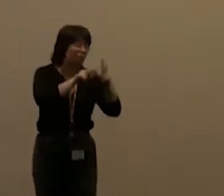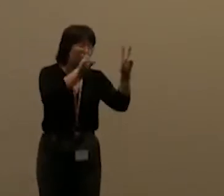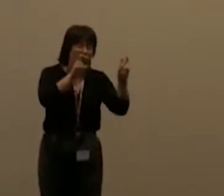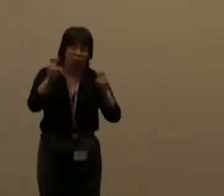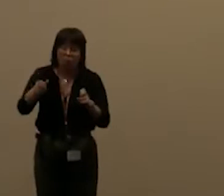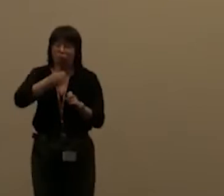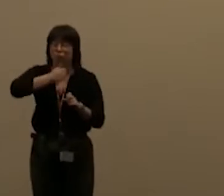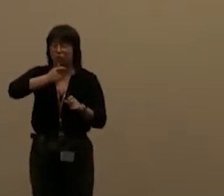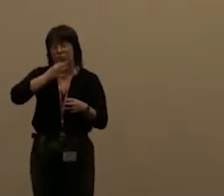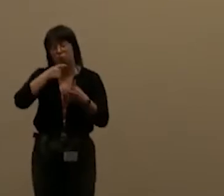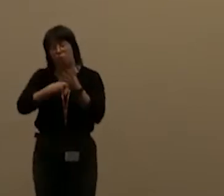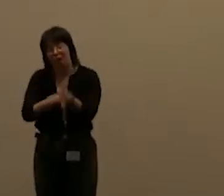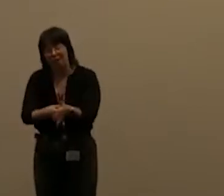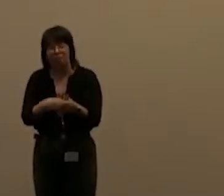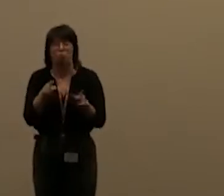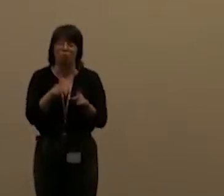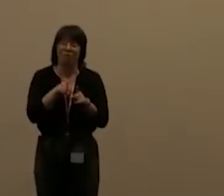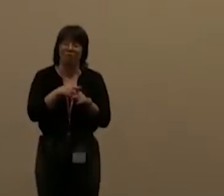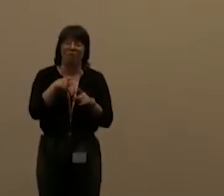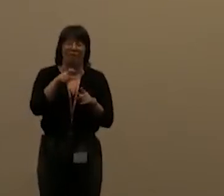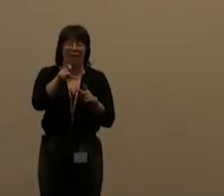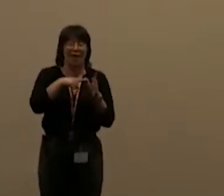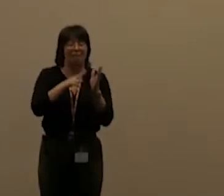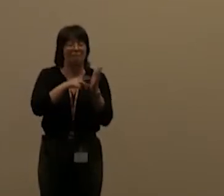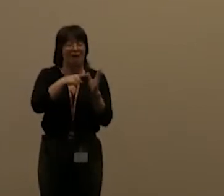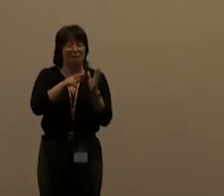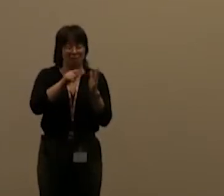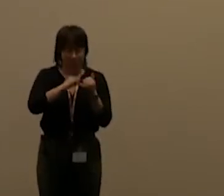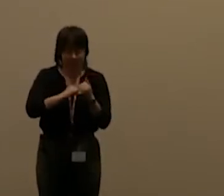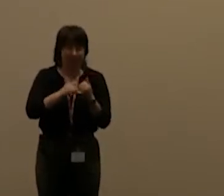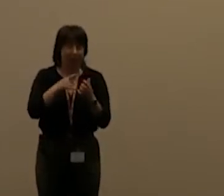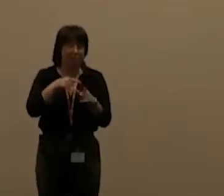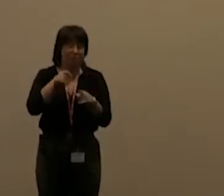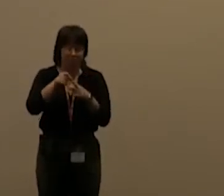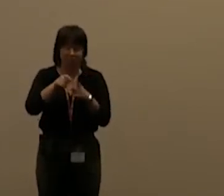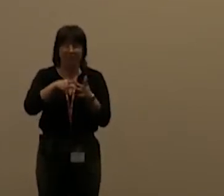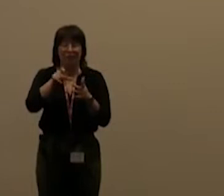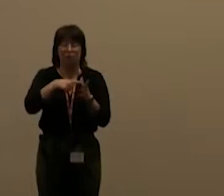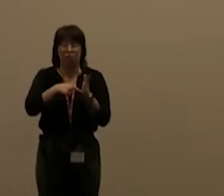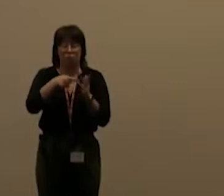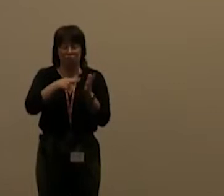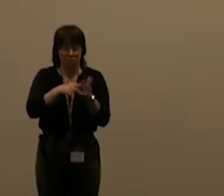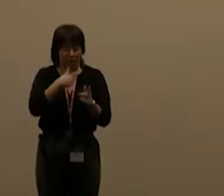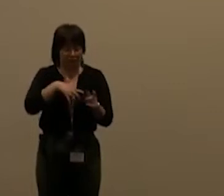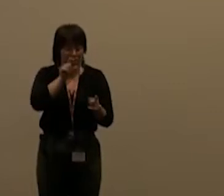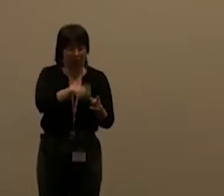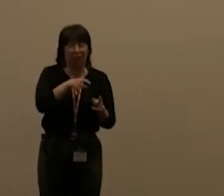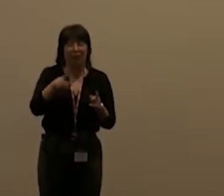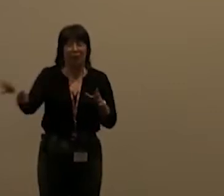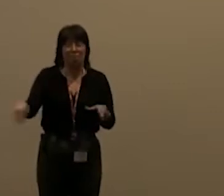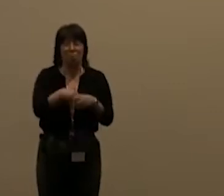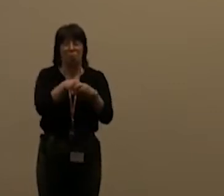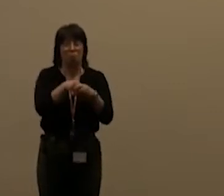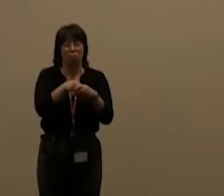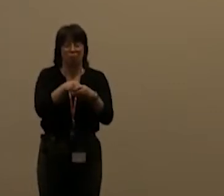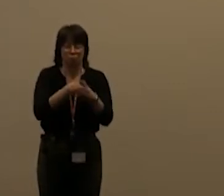requests, and then we have a Canvas application. So it's showing me everything included in the solution. All I have to do is click import, and I'll initiate, and